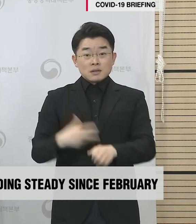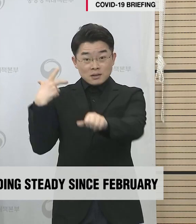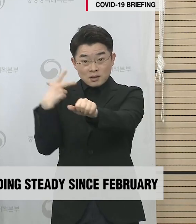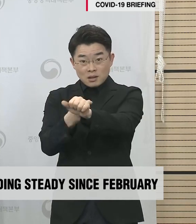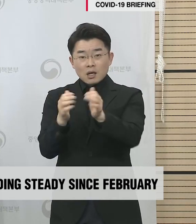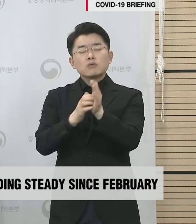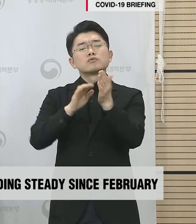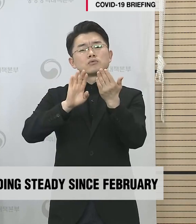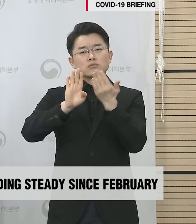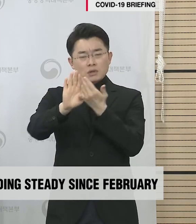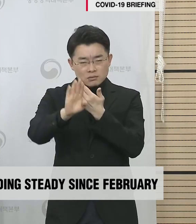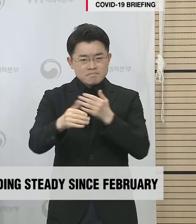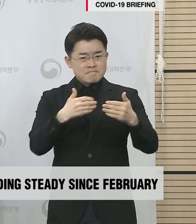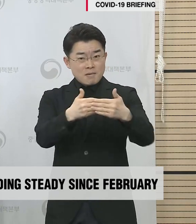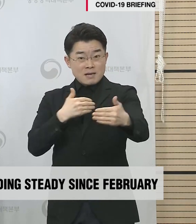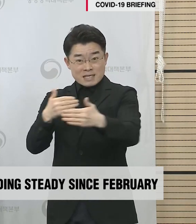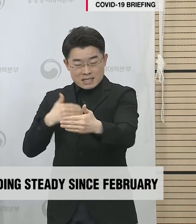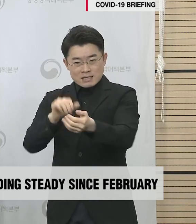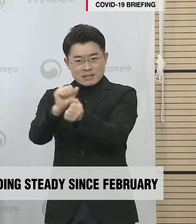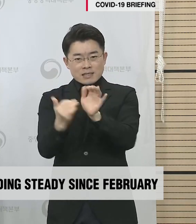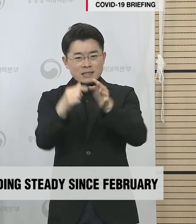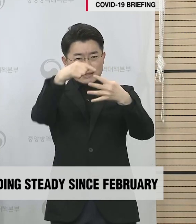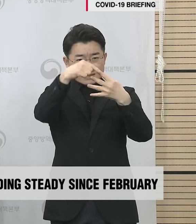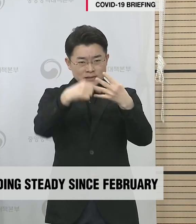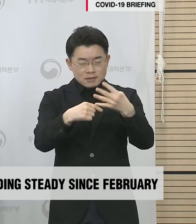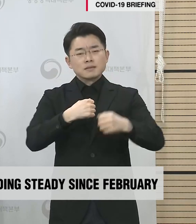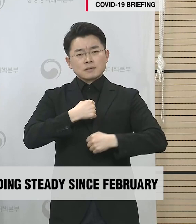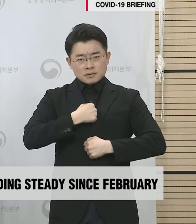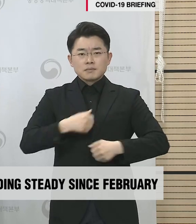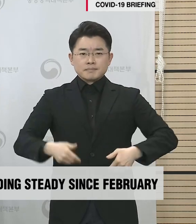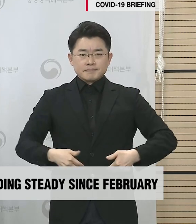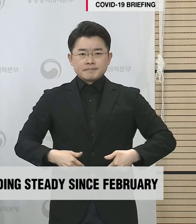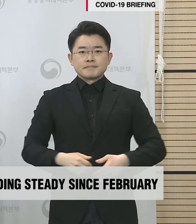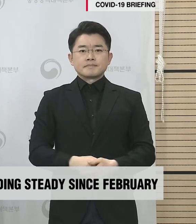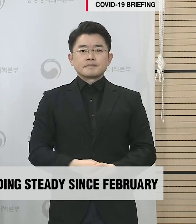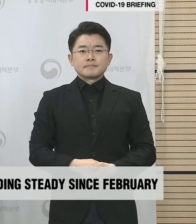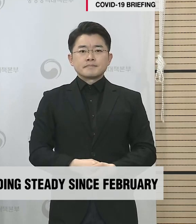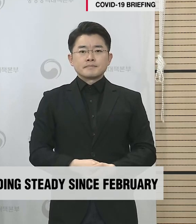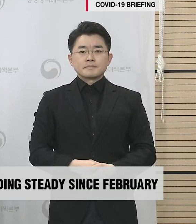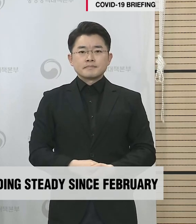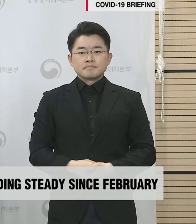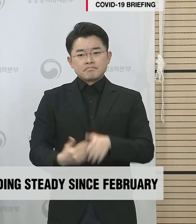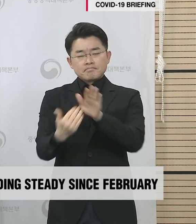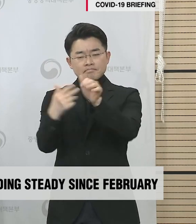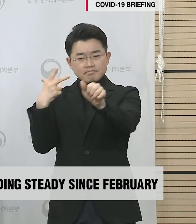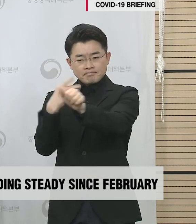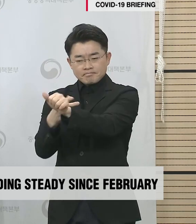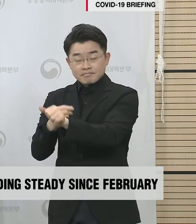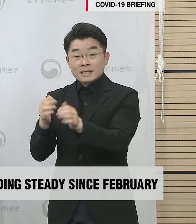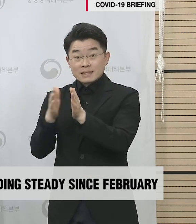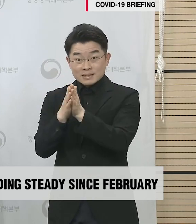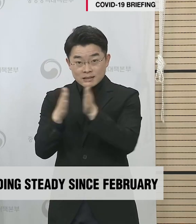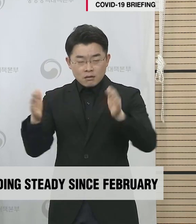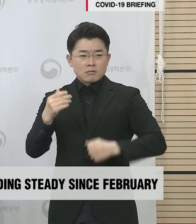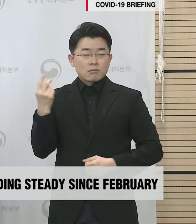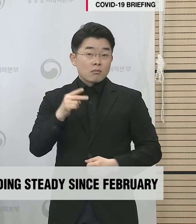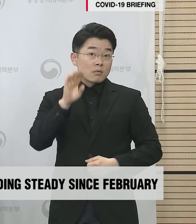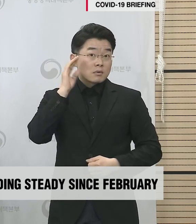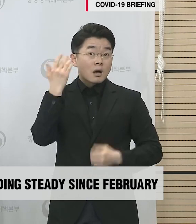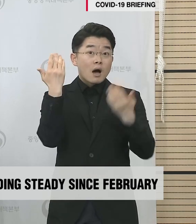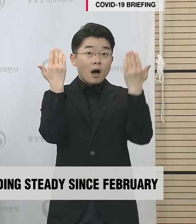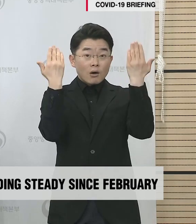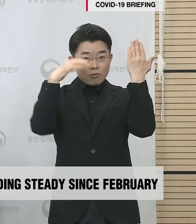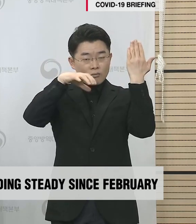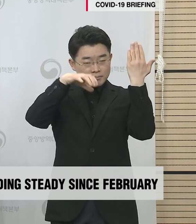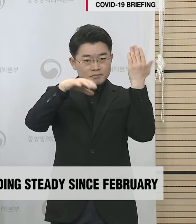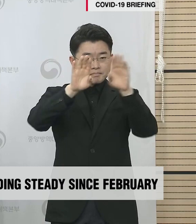face mask wearing and of social distancing measures even after inoculation. Now that we have the full-fledged vaccination of